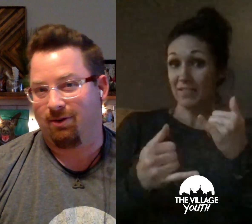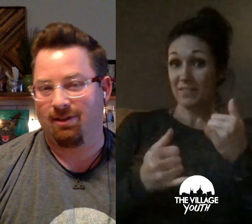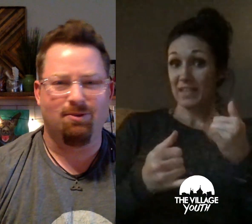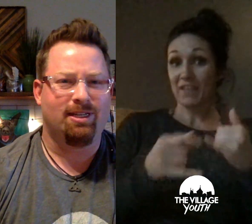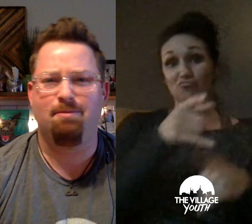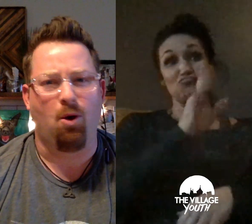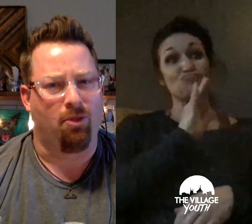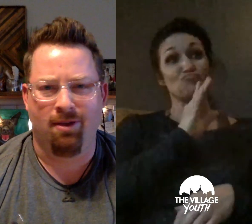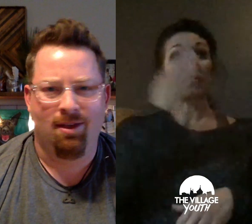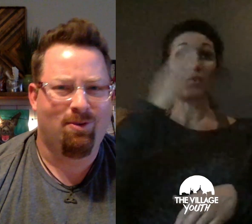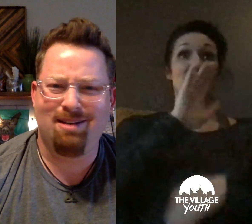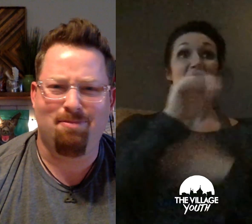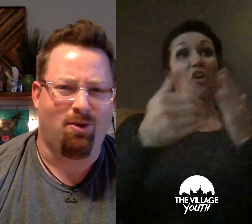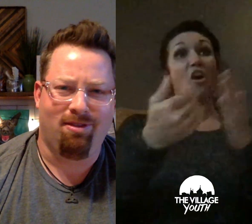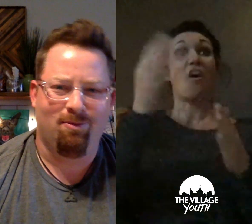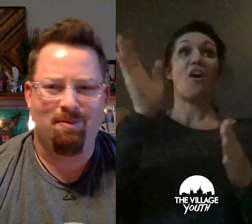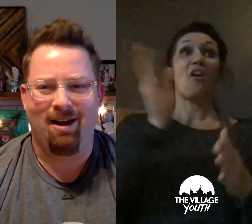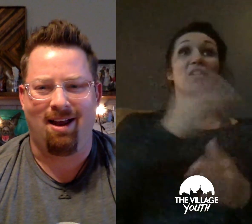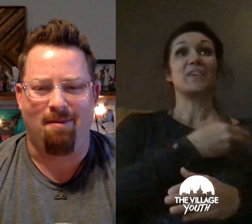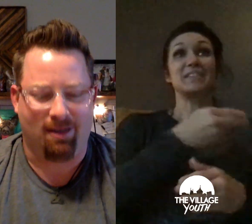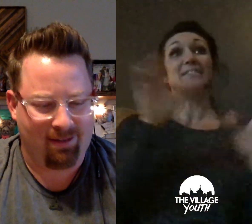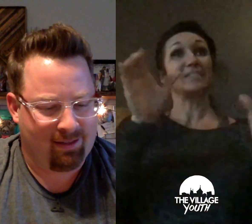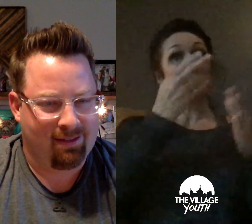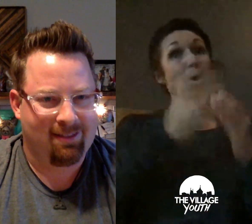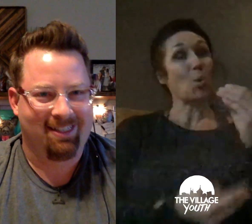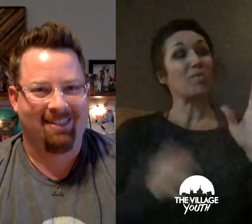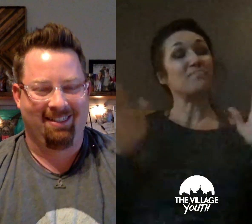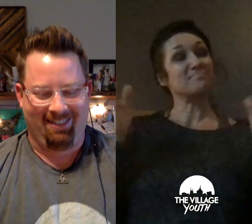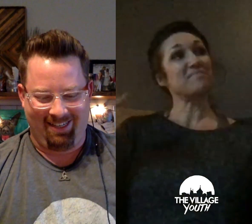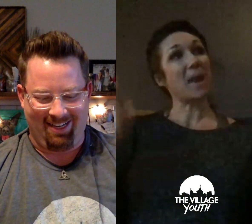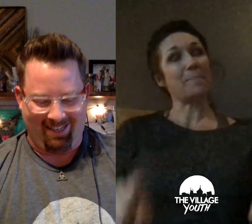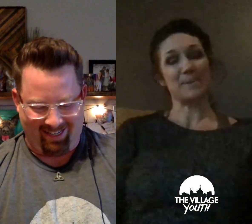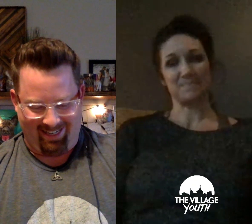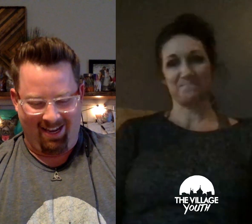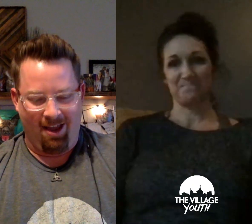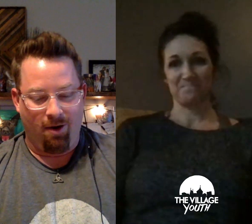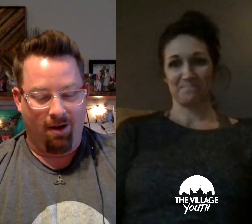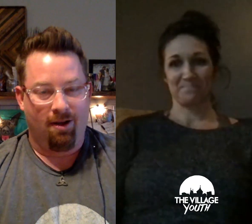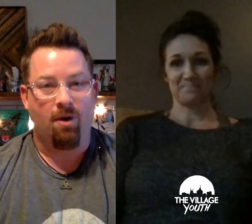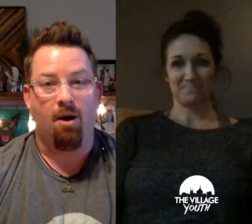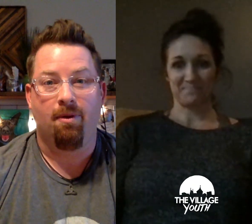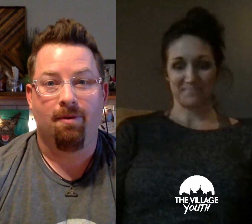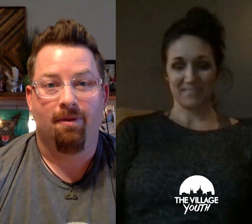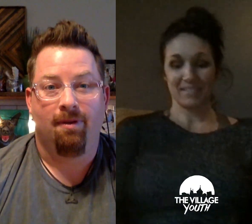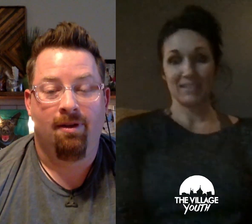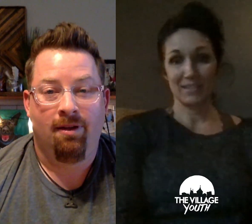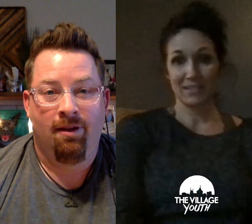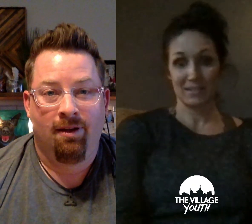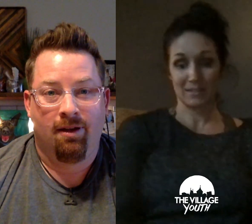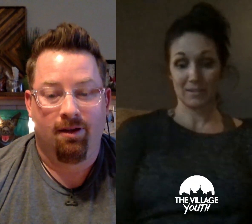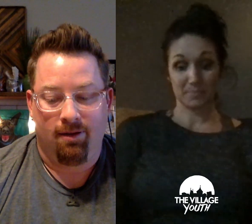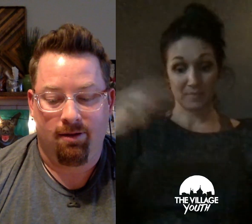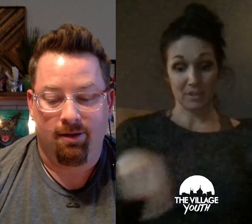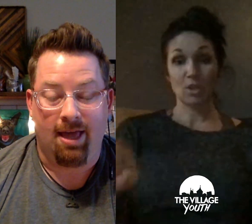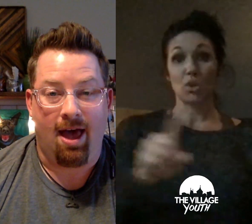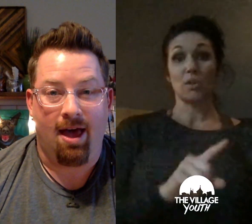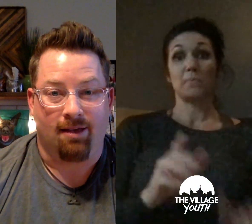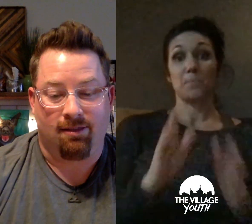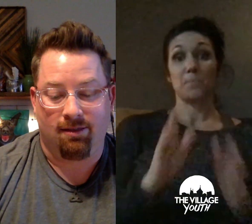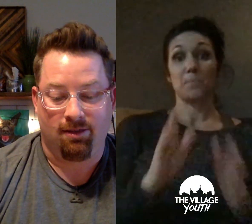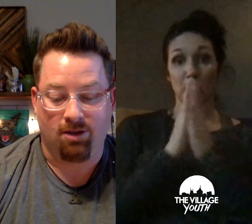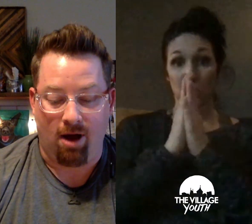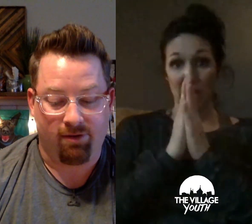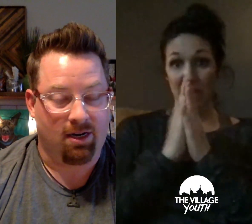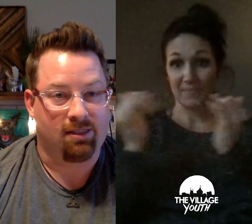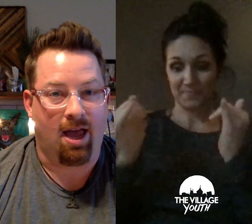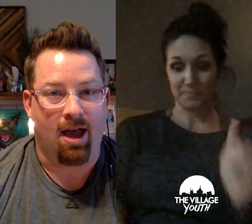front of everyone. So we did both. We made it happen. It was great. Awesome. Well, please, let's pray for you, please.